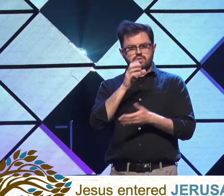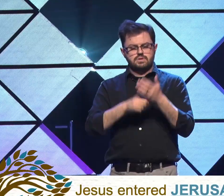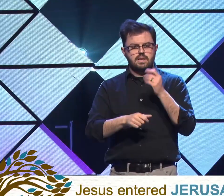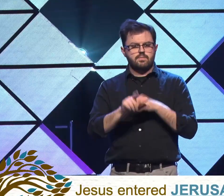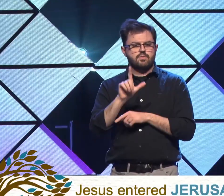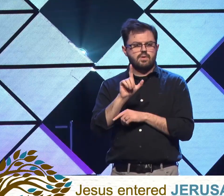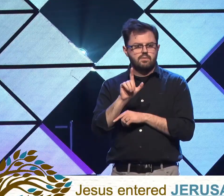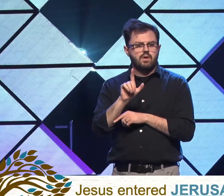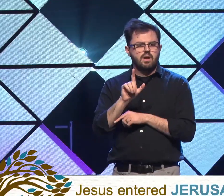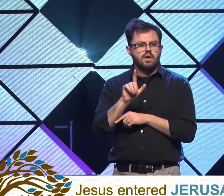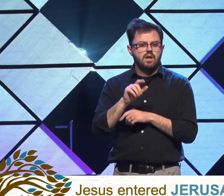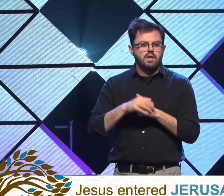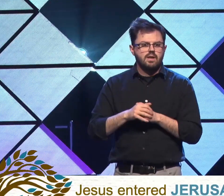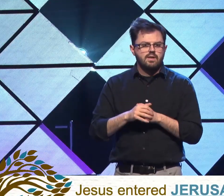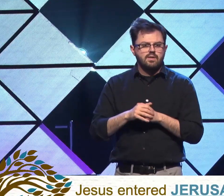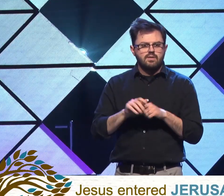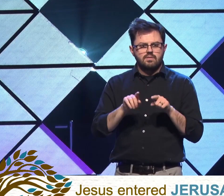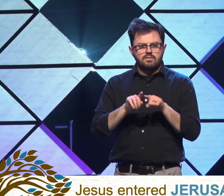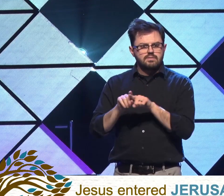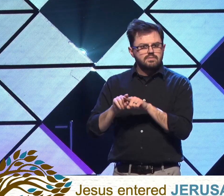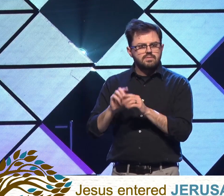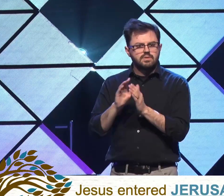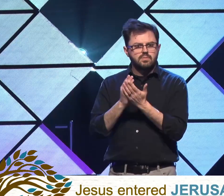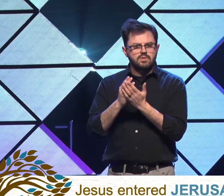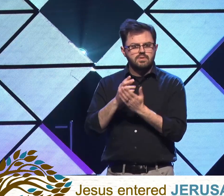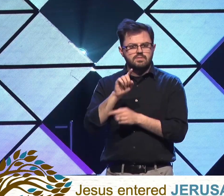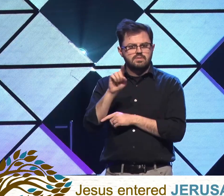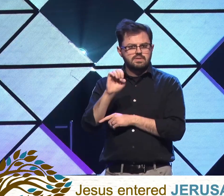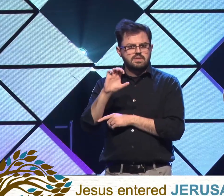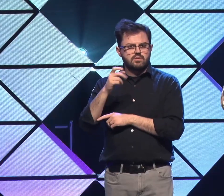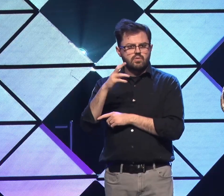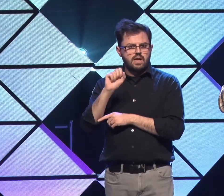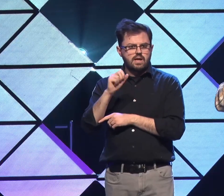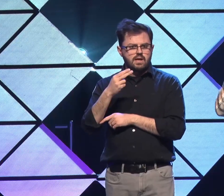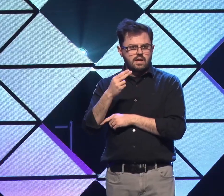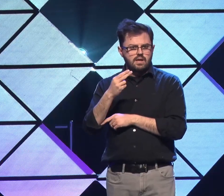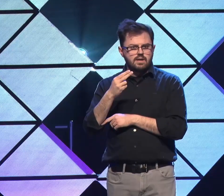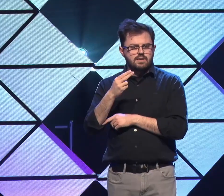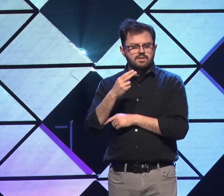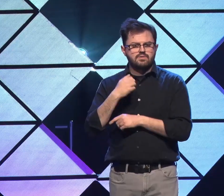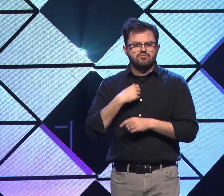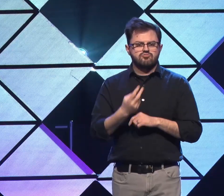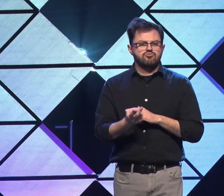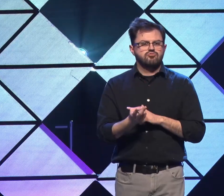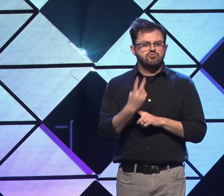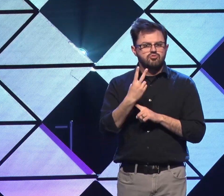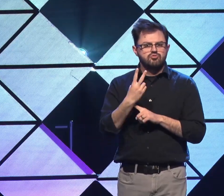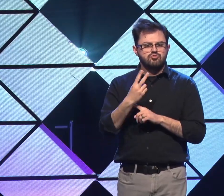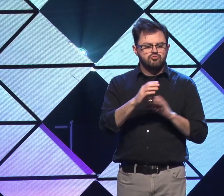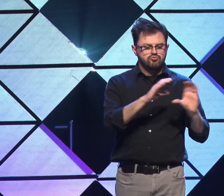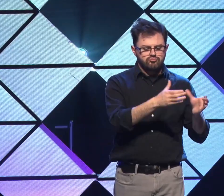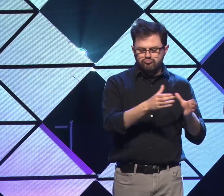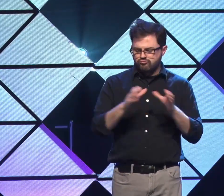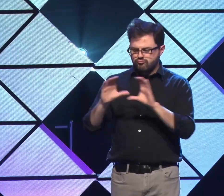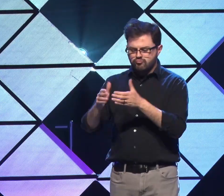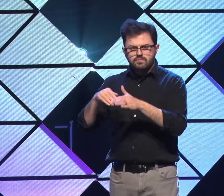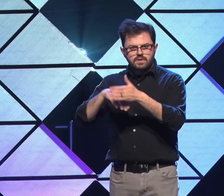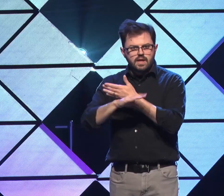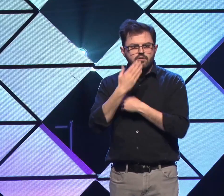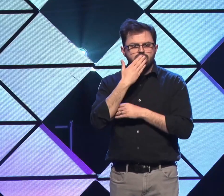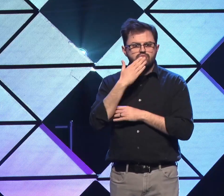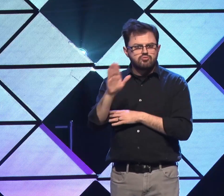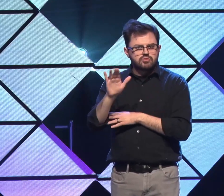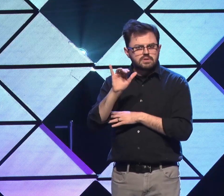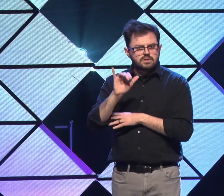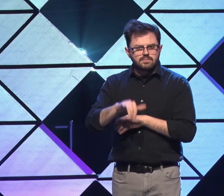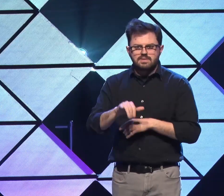scriptures, Zechariah chapter 9. And so there's 2 entrances, as our video said, into Jerusalem that week. Maybe even on the same day. One